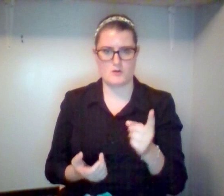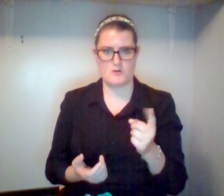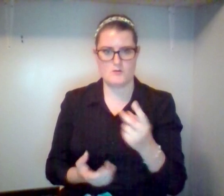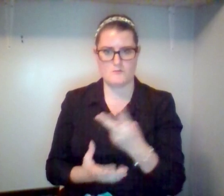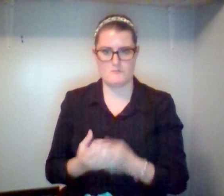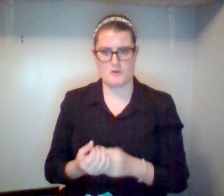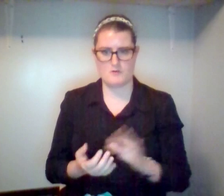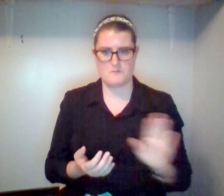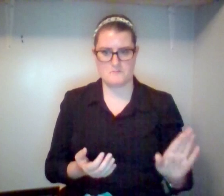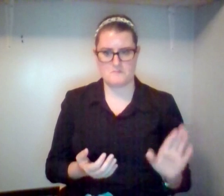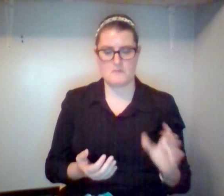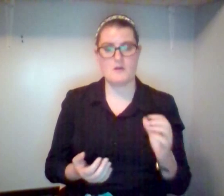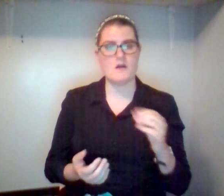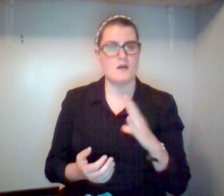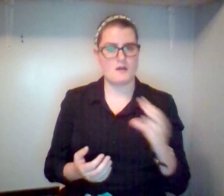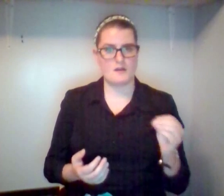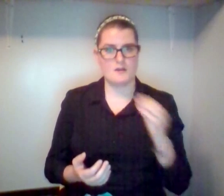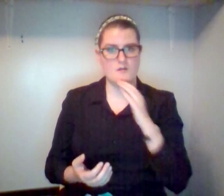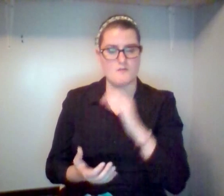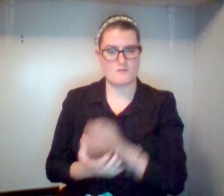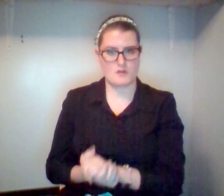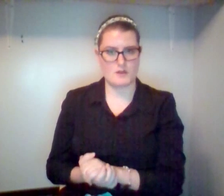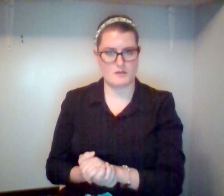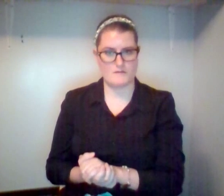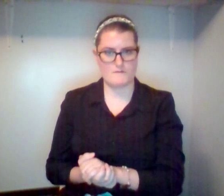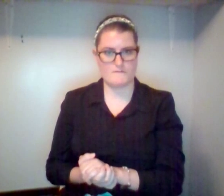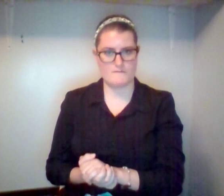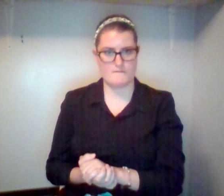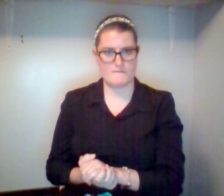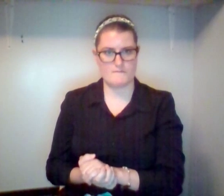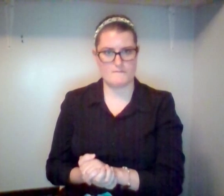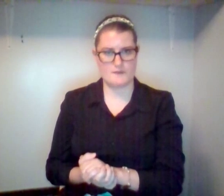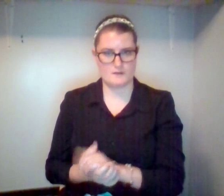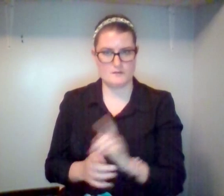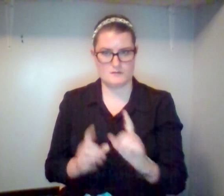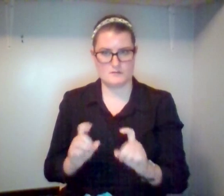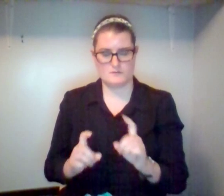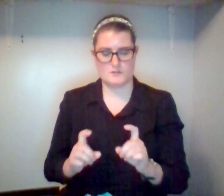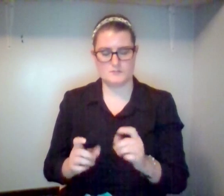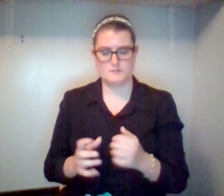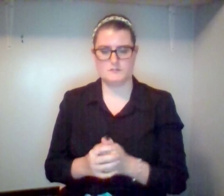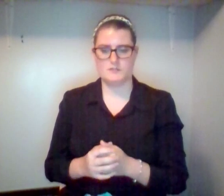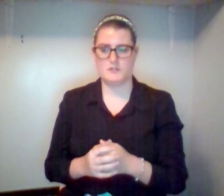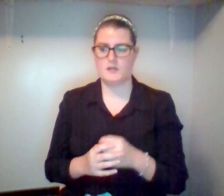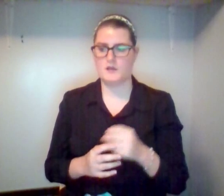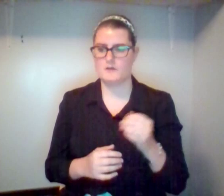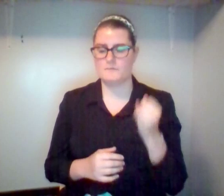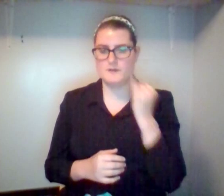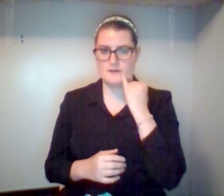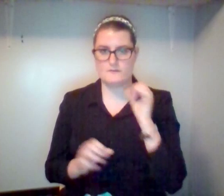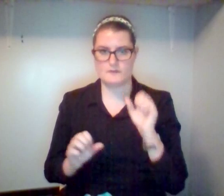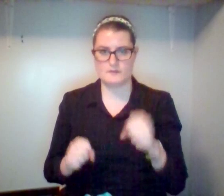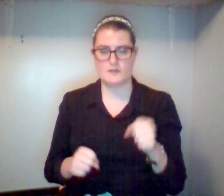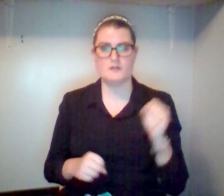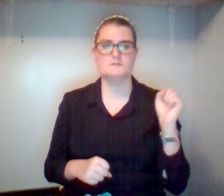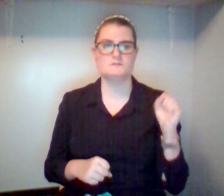should try to do that. I think part is calling his head and provider and his male,